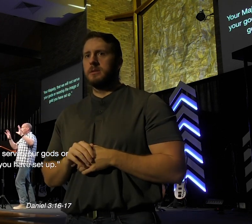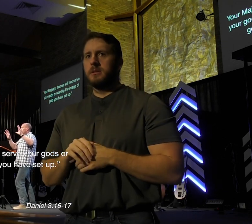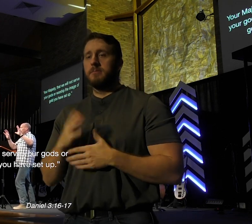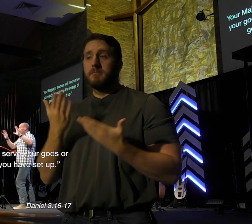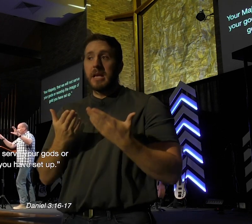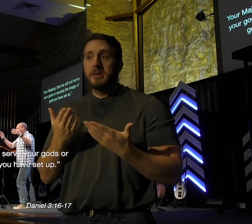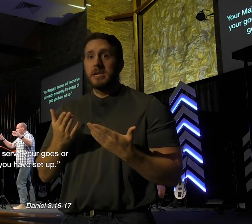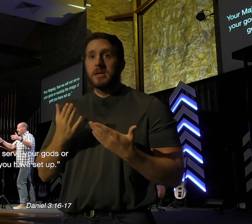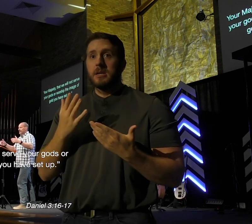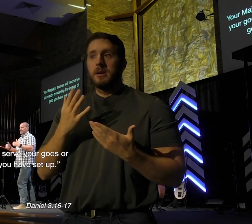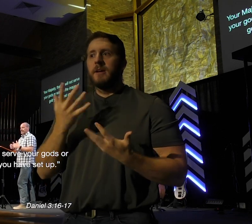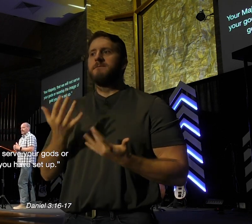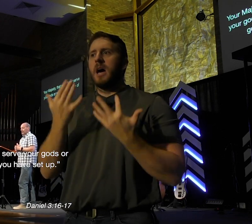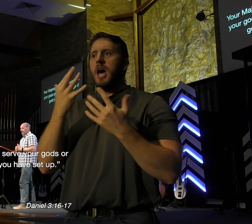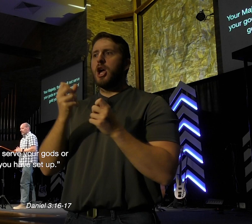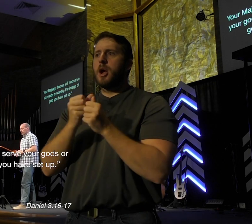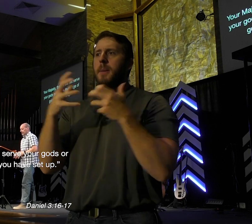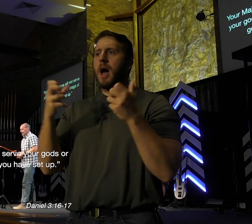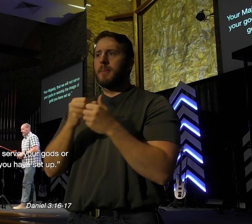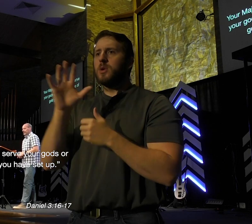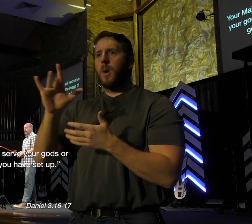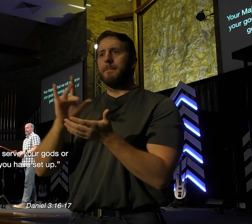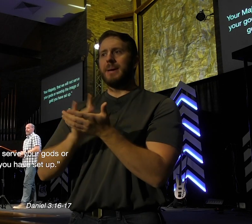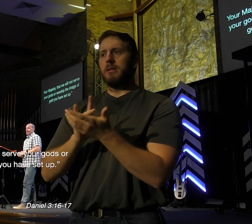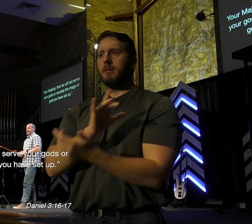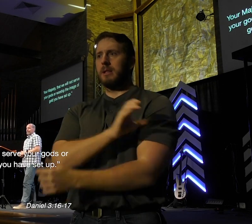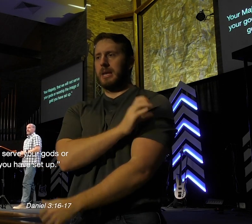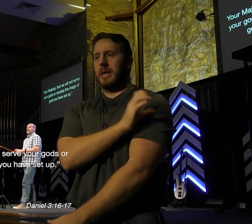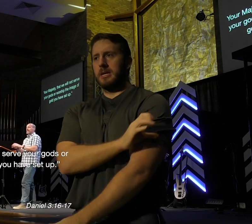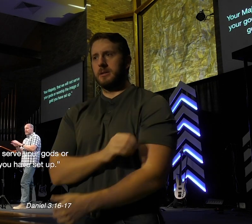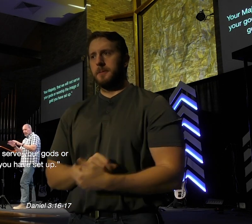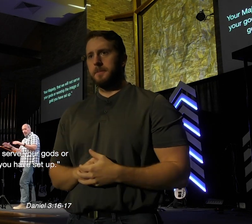even firebombing your medical clinic.